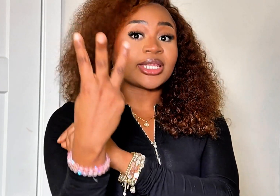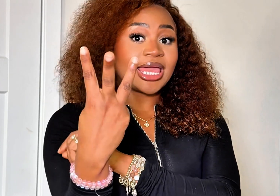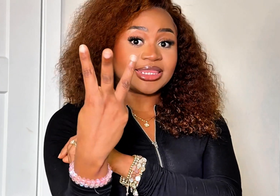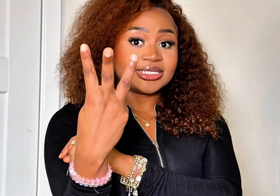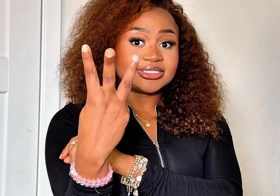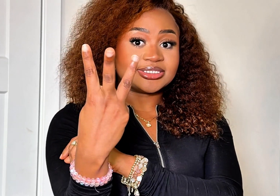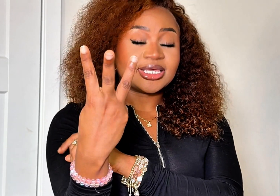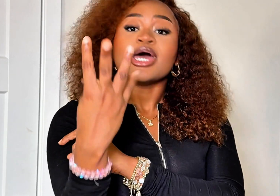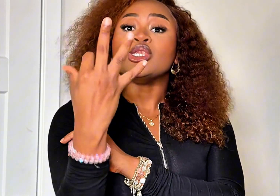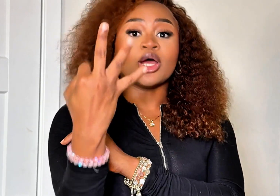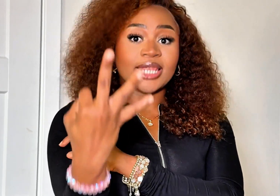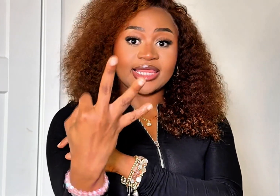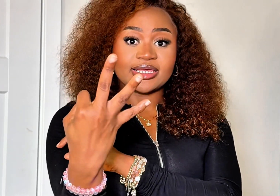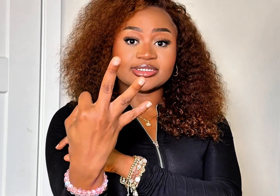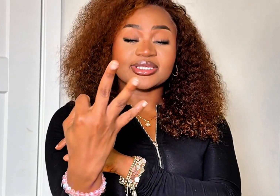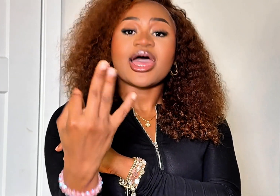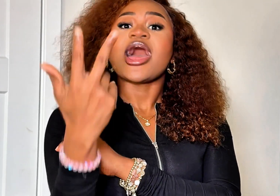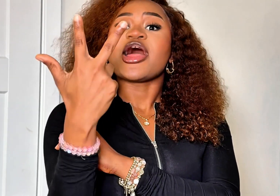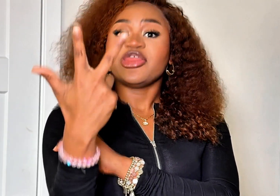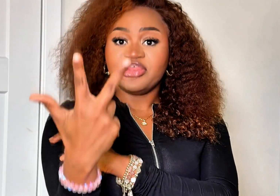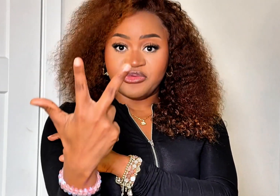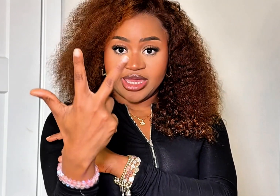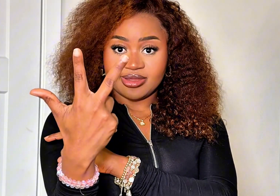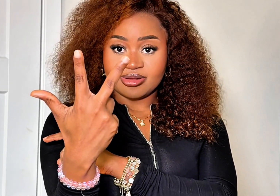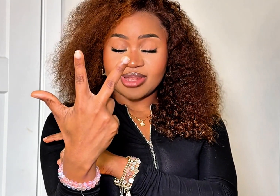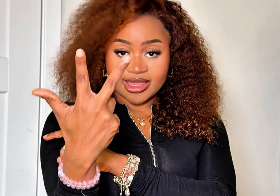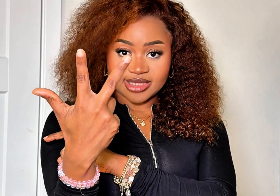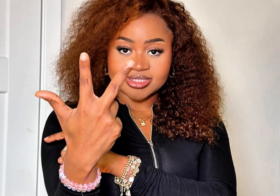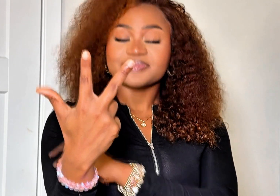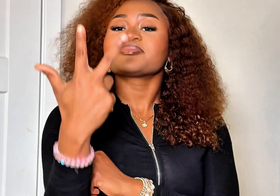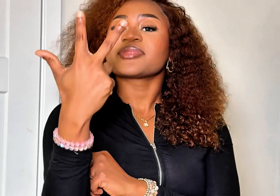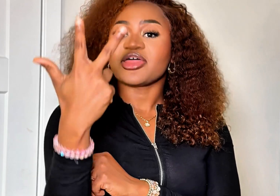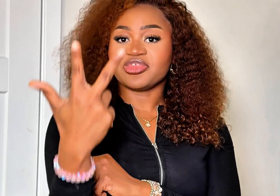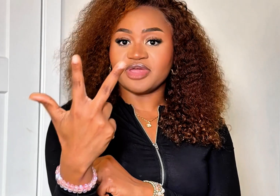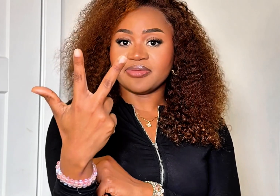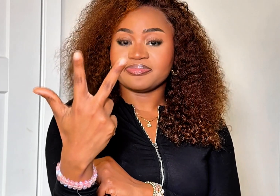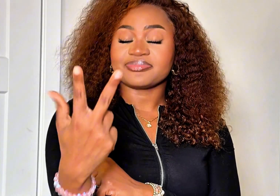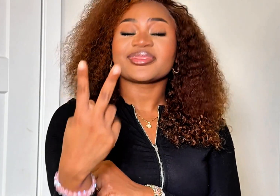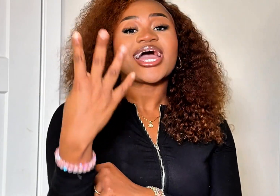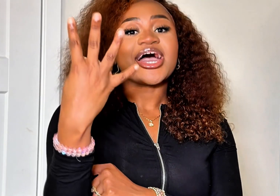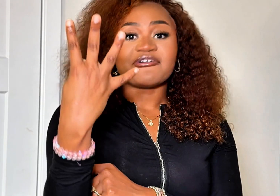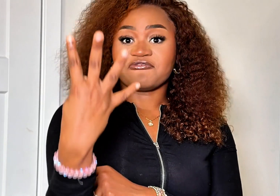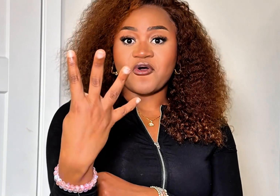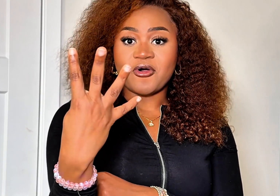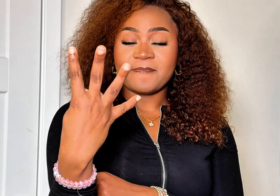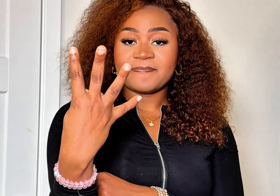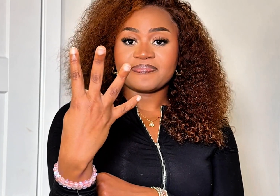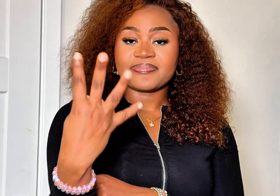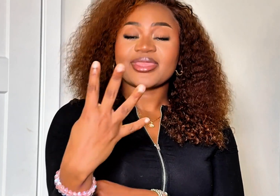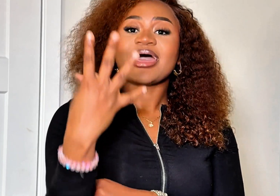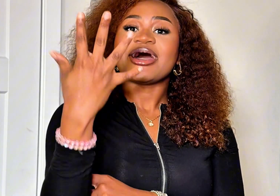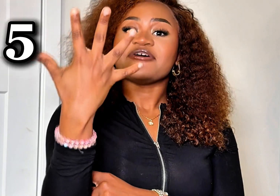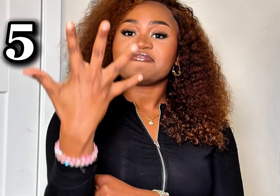like this, not like this. 3, like this. 3, 4,